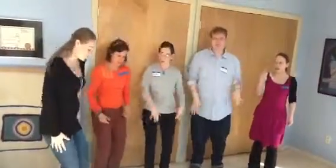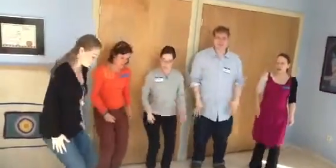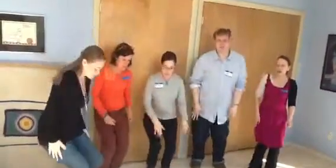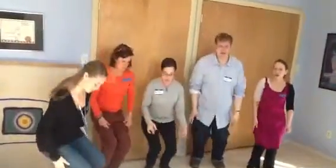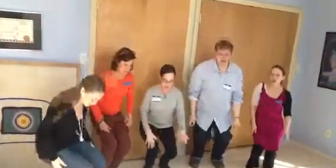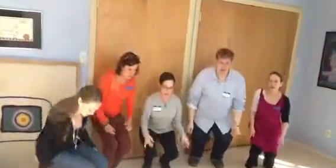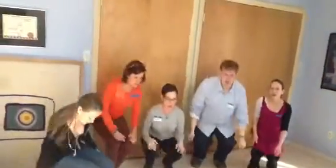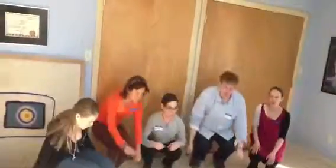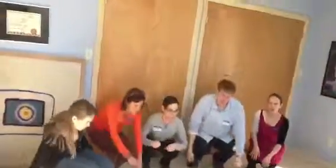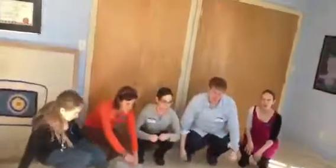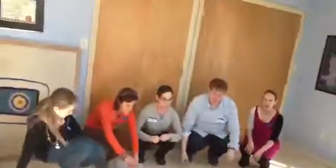the boogaloo.